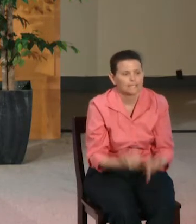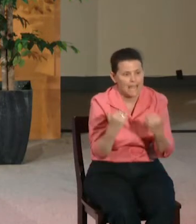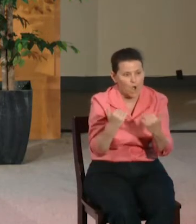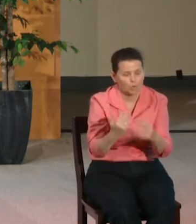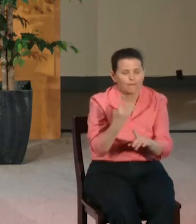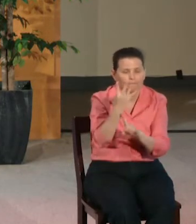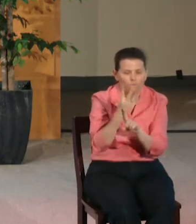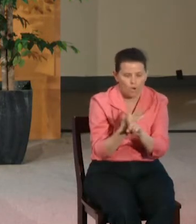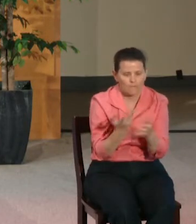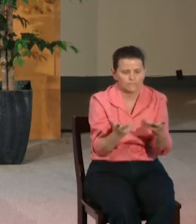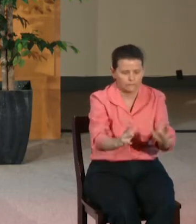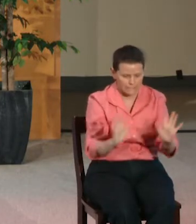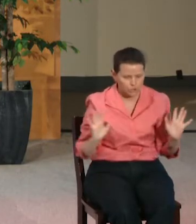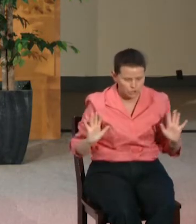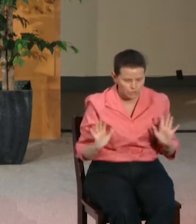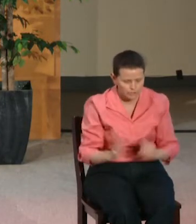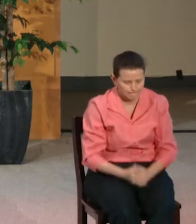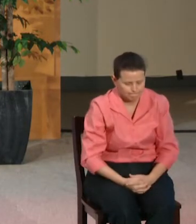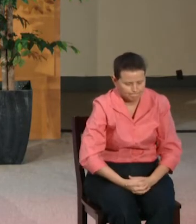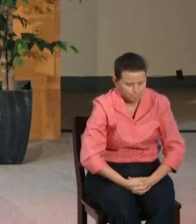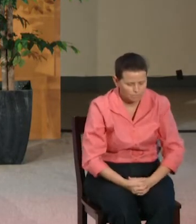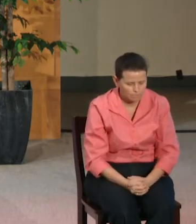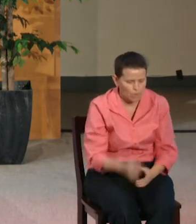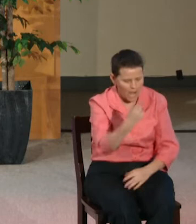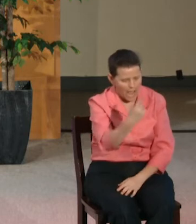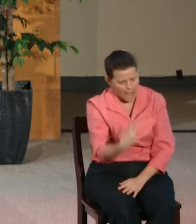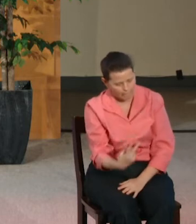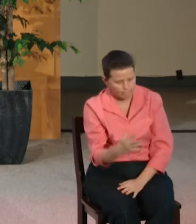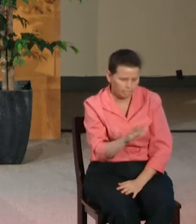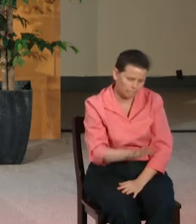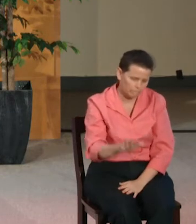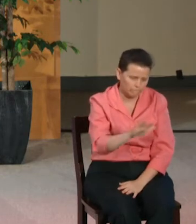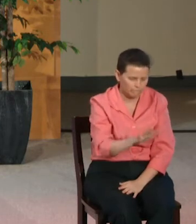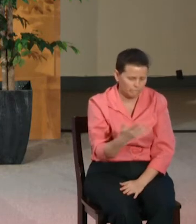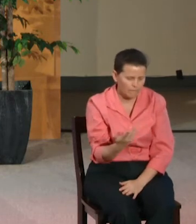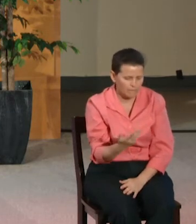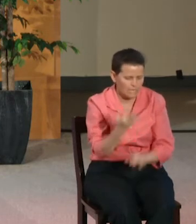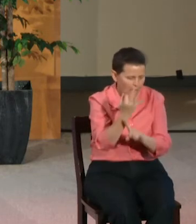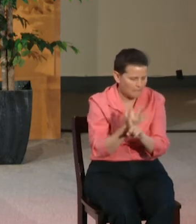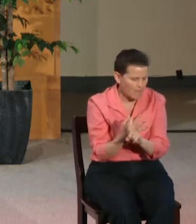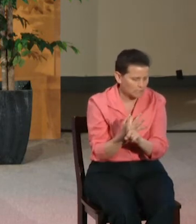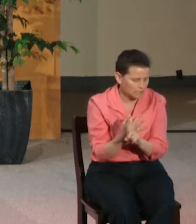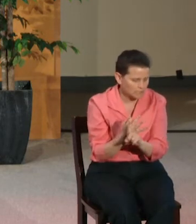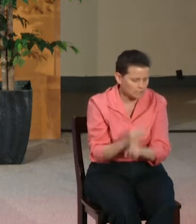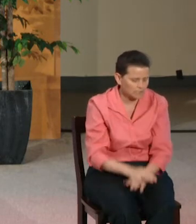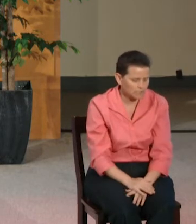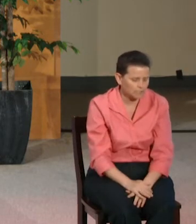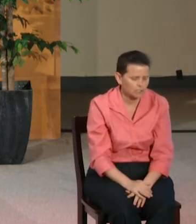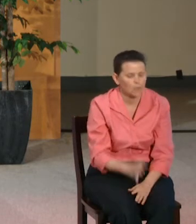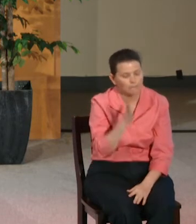winter. We're not even halfway through the 9 month cycle at this point in time. Right? And so the mothers come